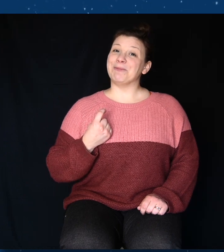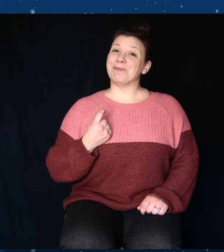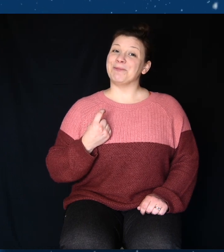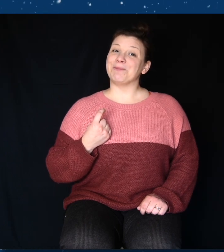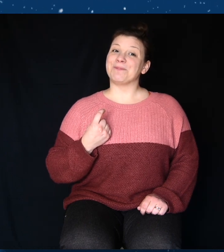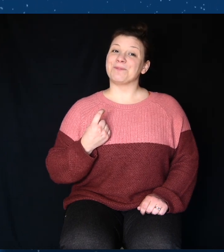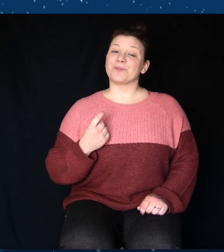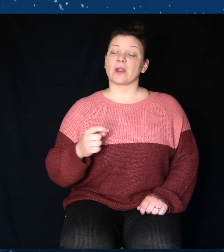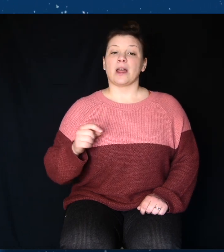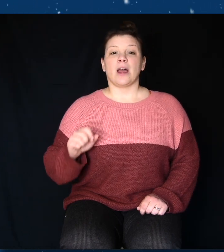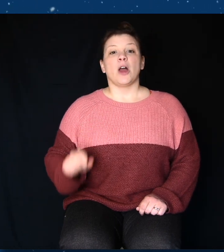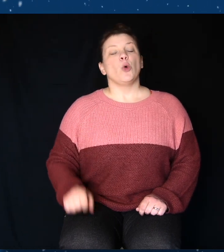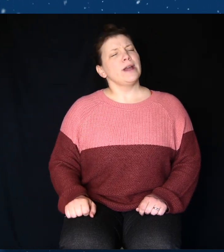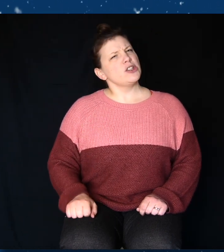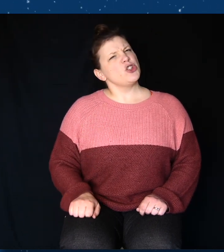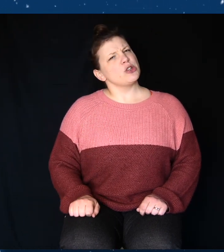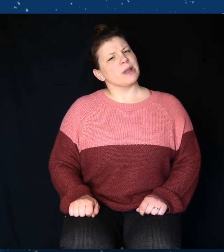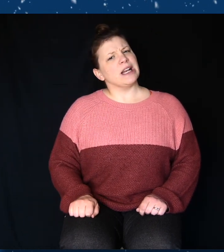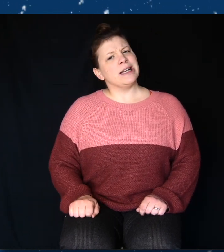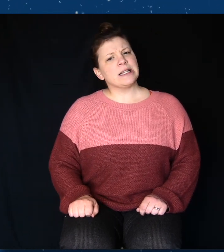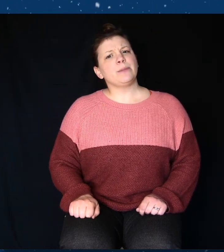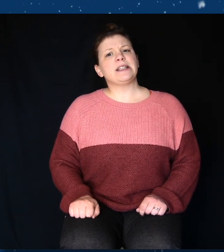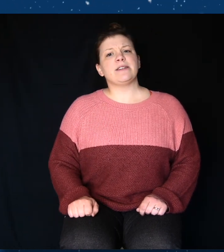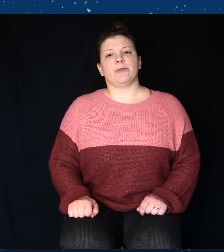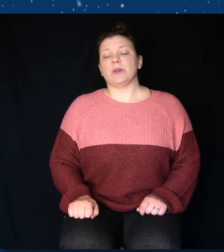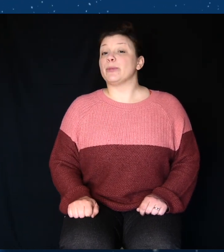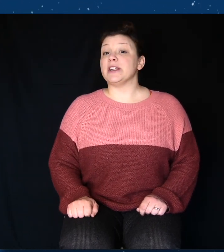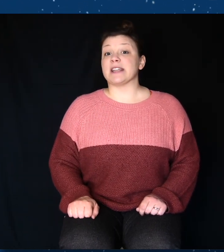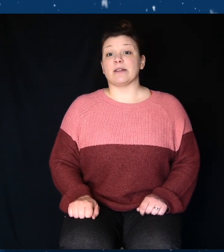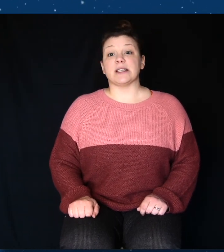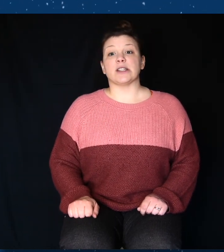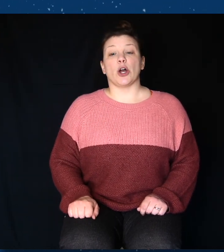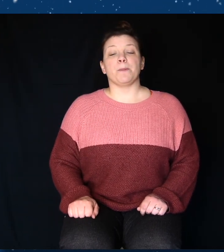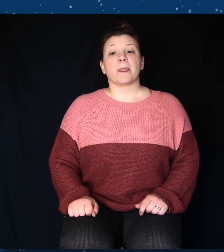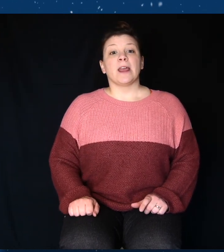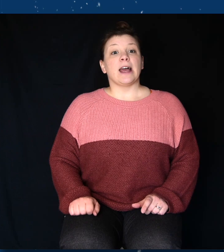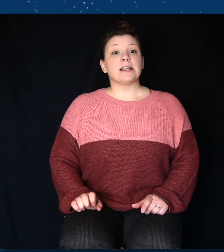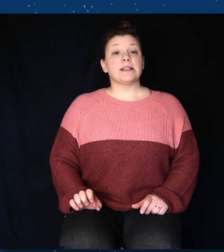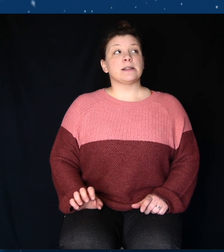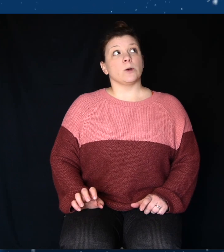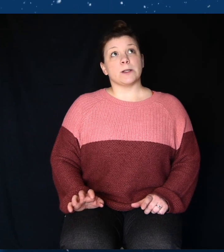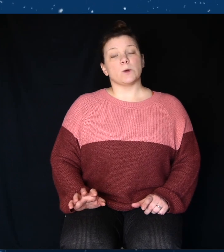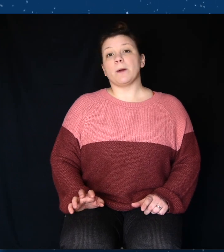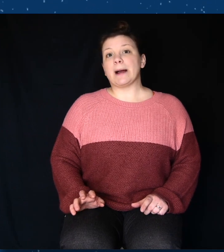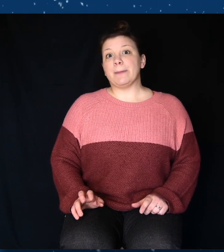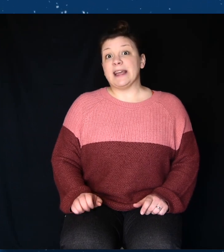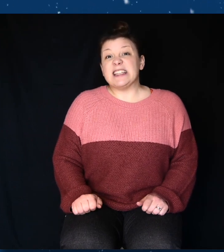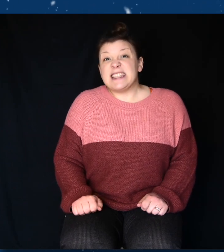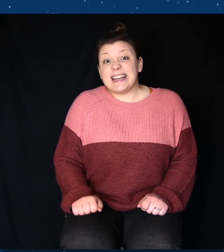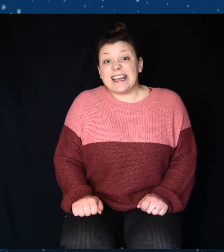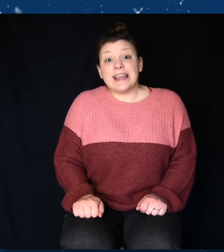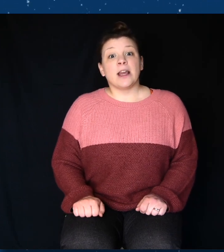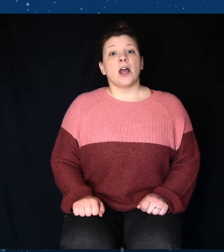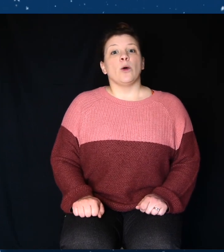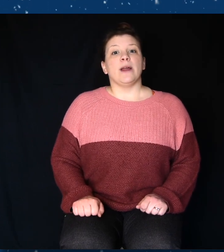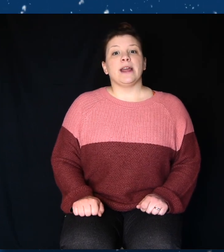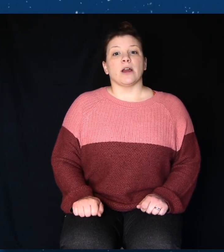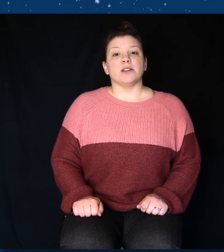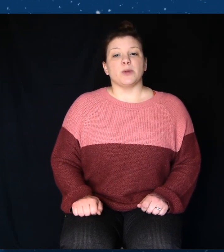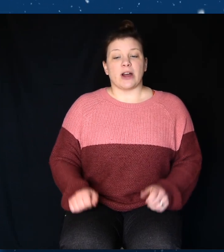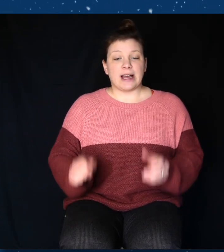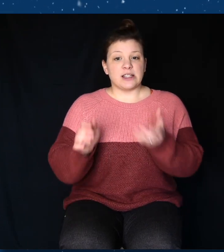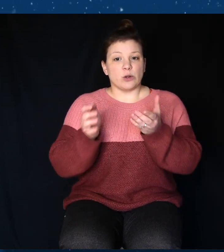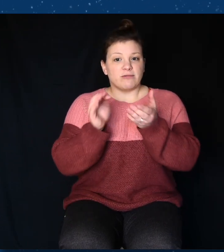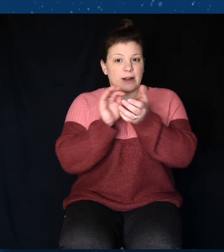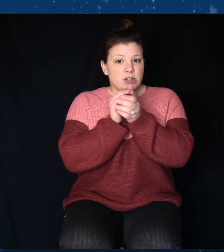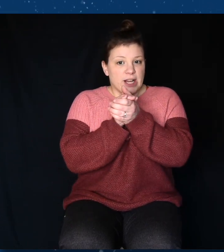Come. We're going to do something a little bit different with the body sounds this time. As this song is all about being chilly, we're going